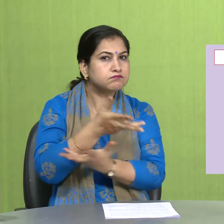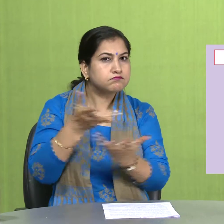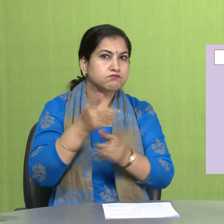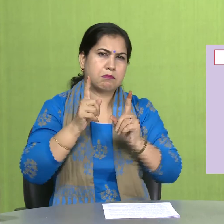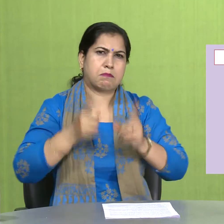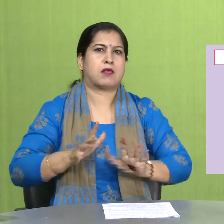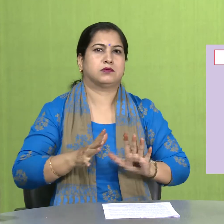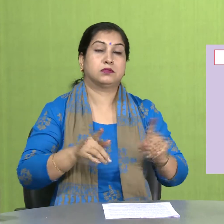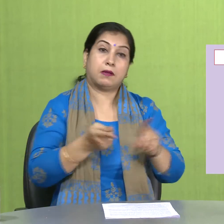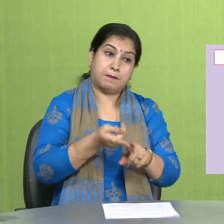of Ministers,